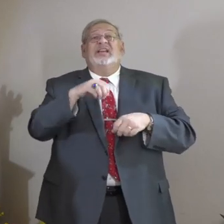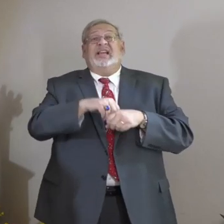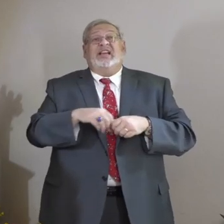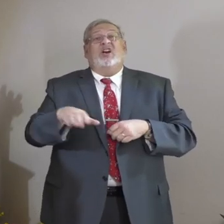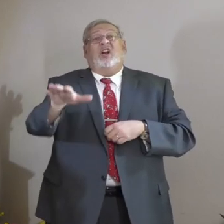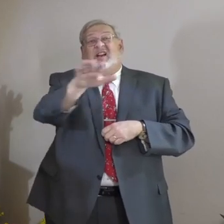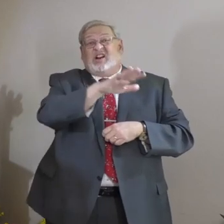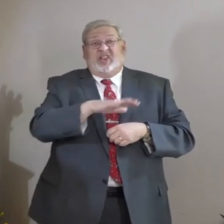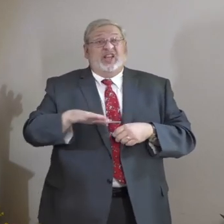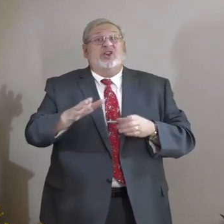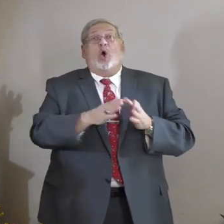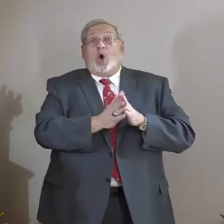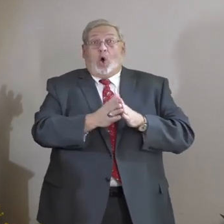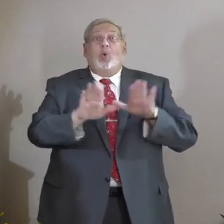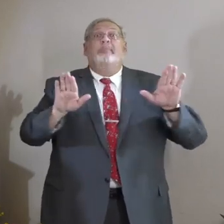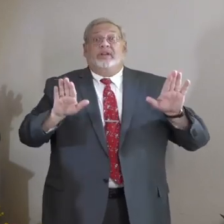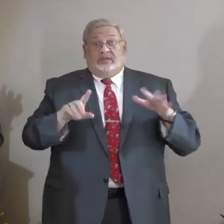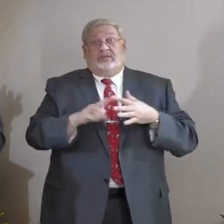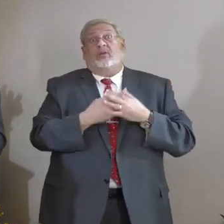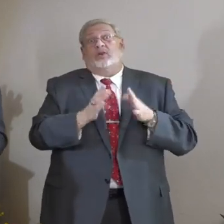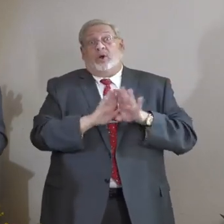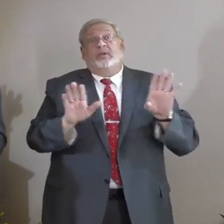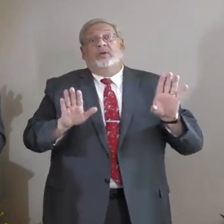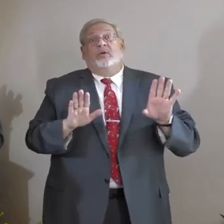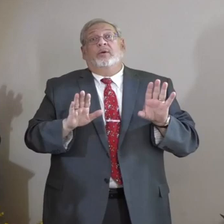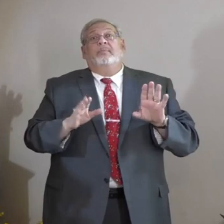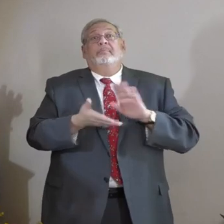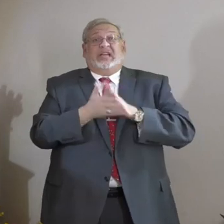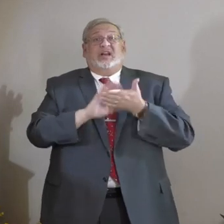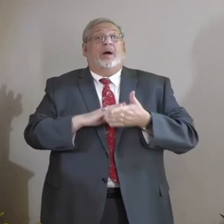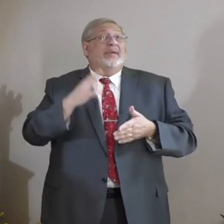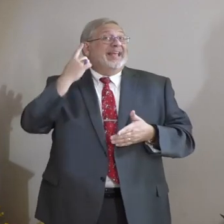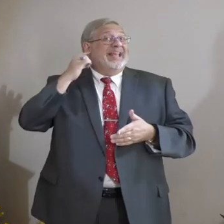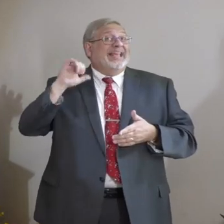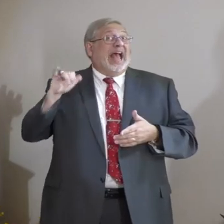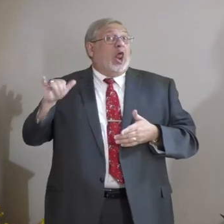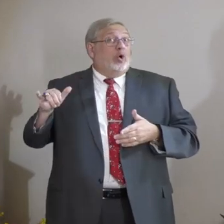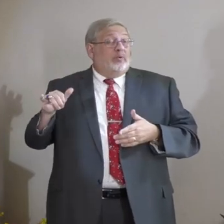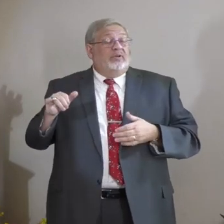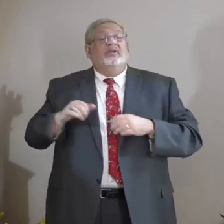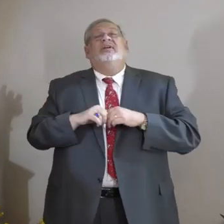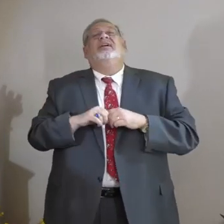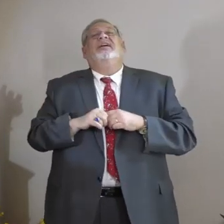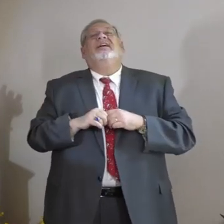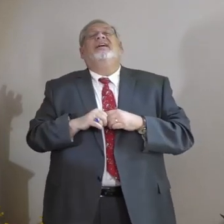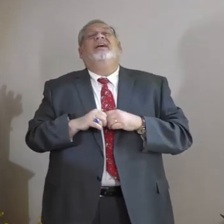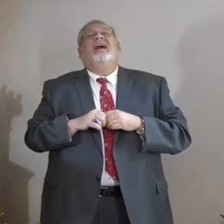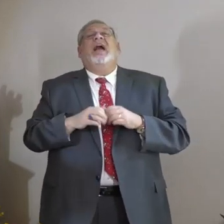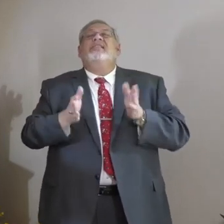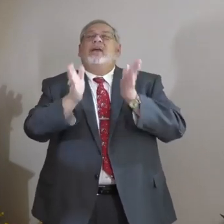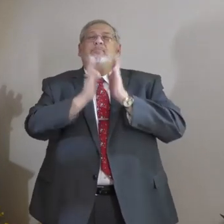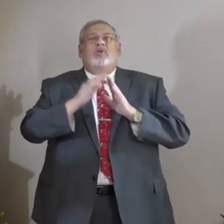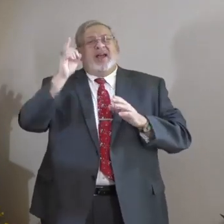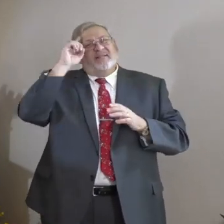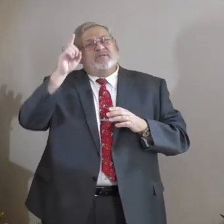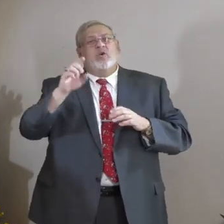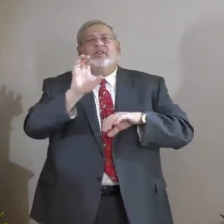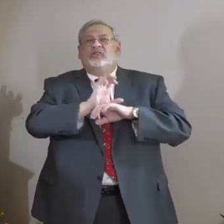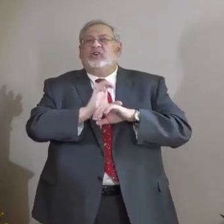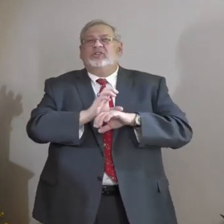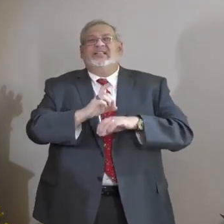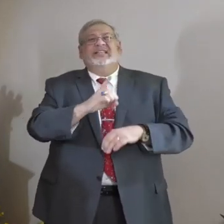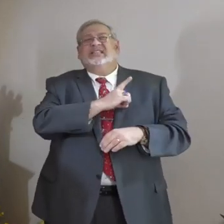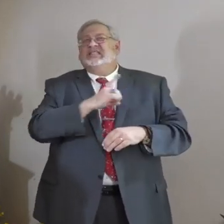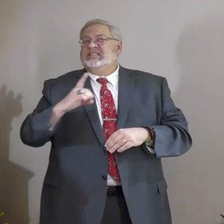here in our area. Pray that we get to yellow status soon. And then pray for us as a church, as deacons, as